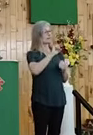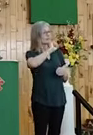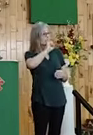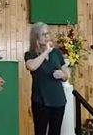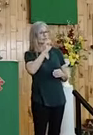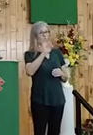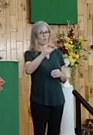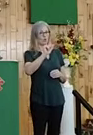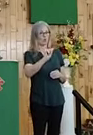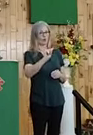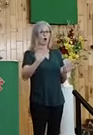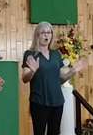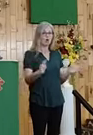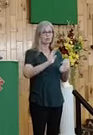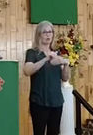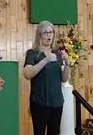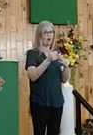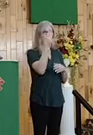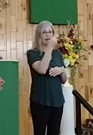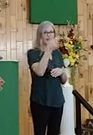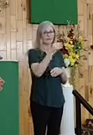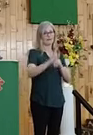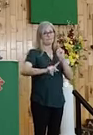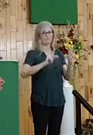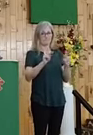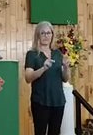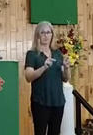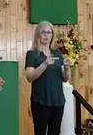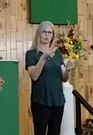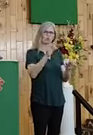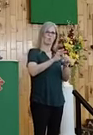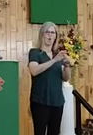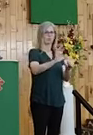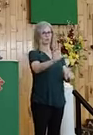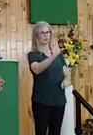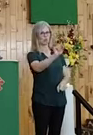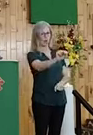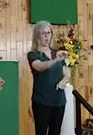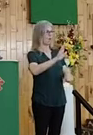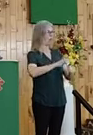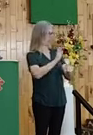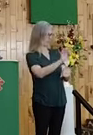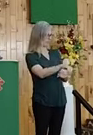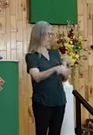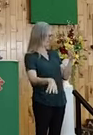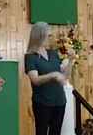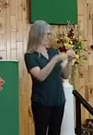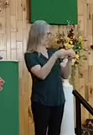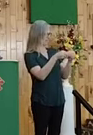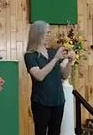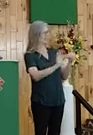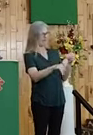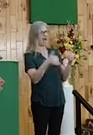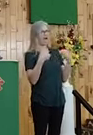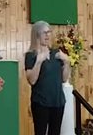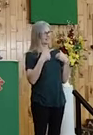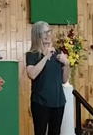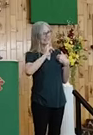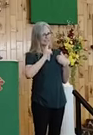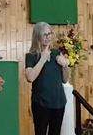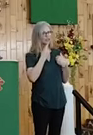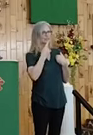Catholics and people of goodwill to vote no on this amendment. This amendment has serious repercussions on the